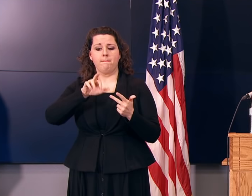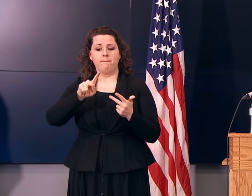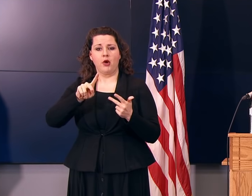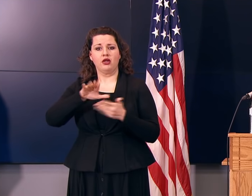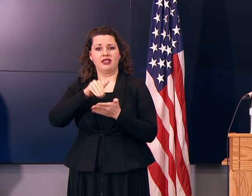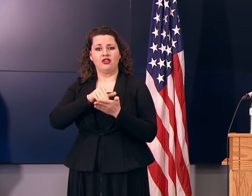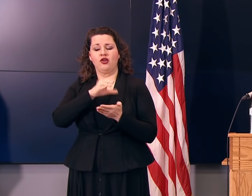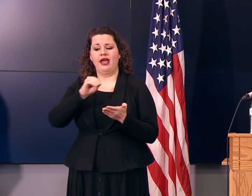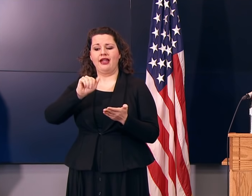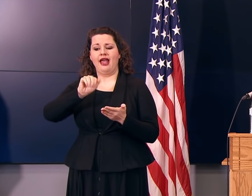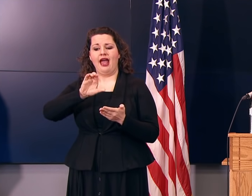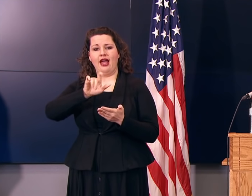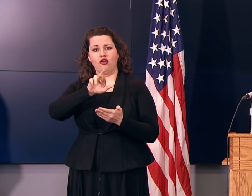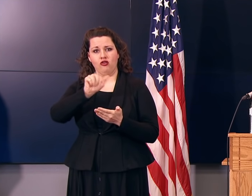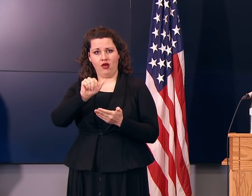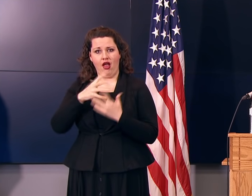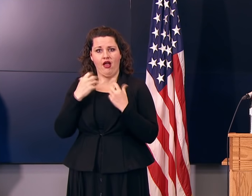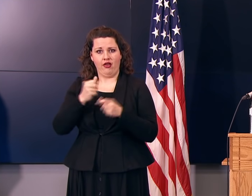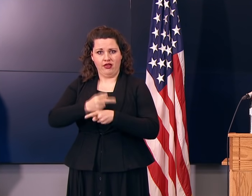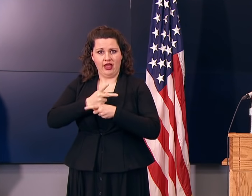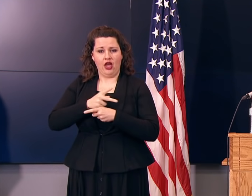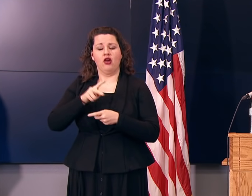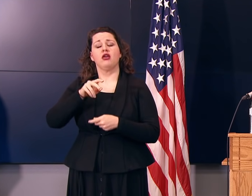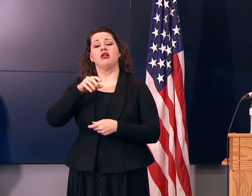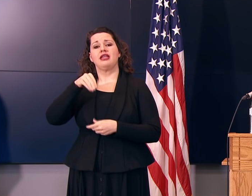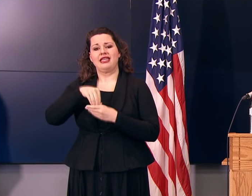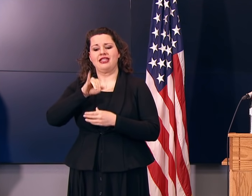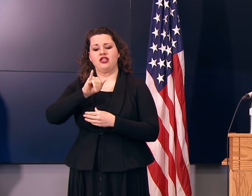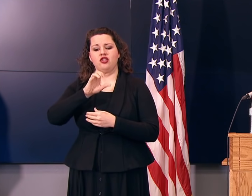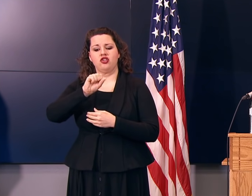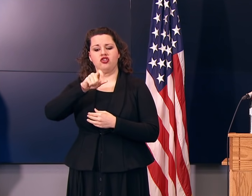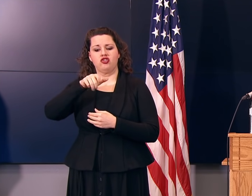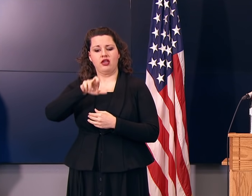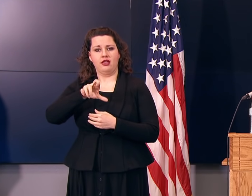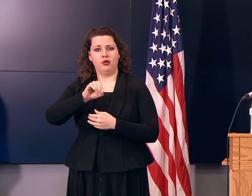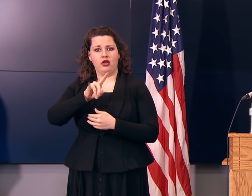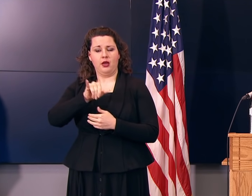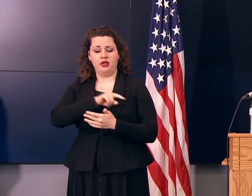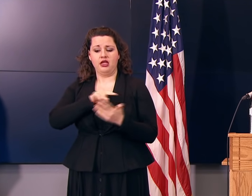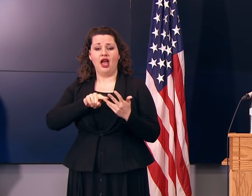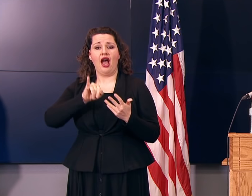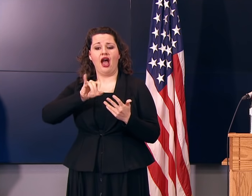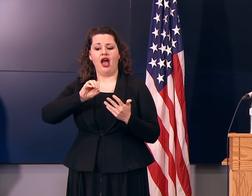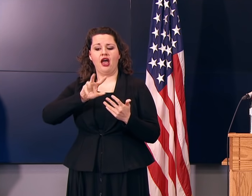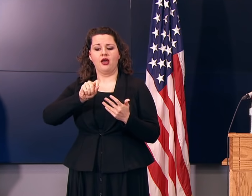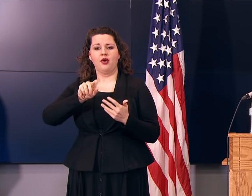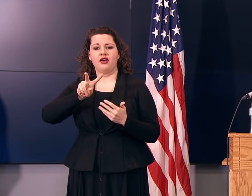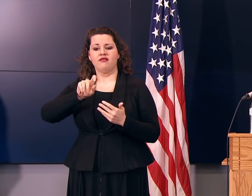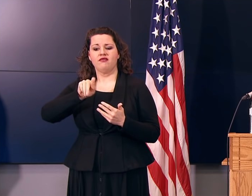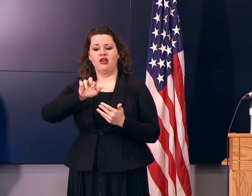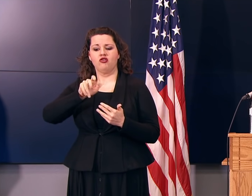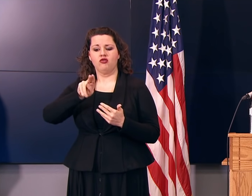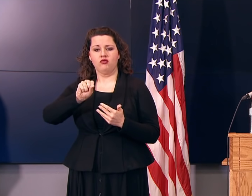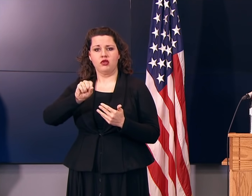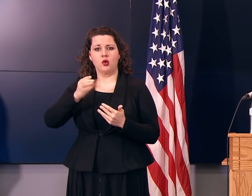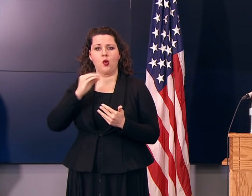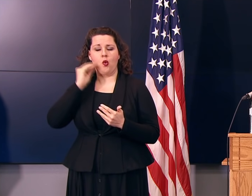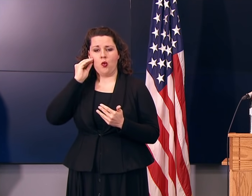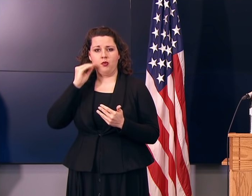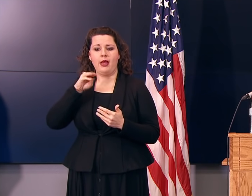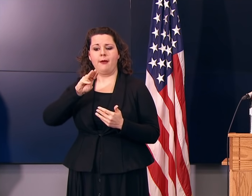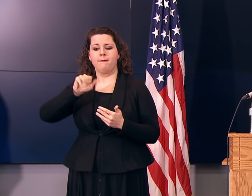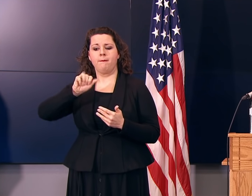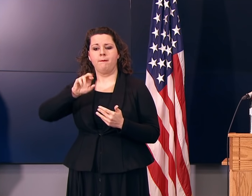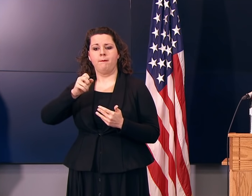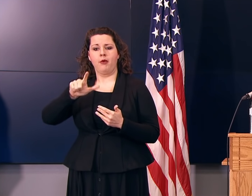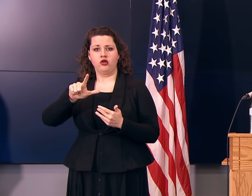Acura Healthcare of Newton West, both in Jasper County, Iowa Veterans Home in Marshall County, Fleur